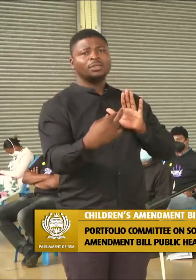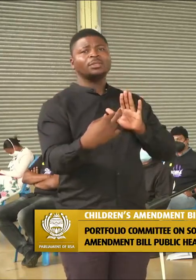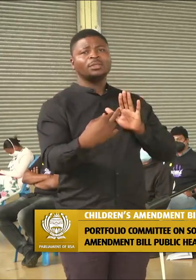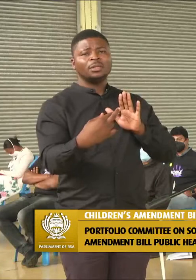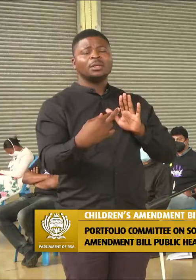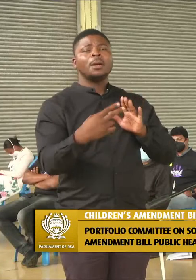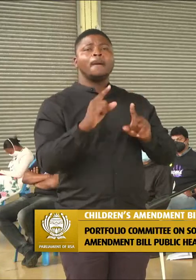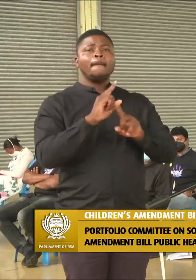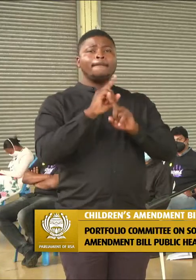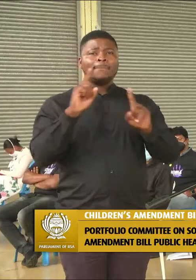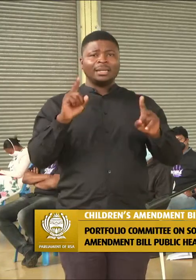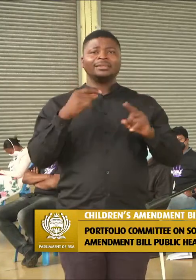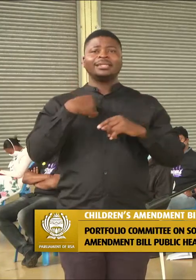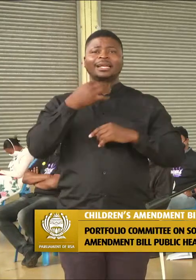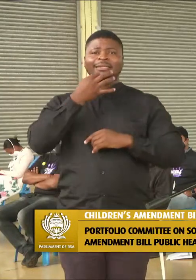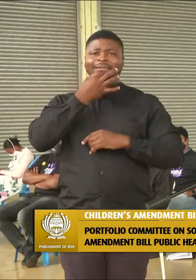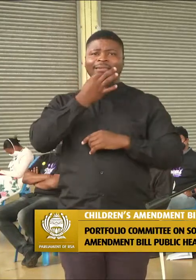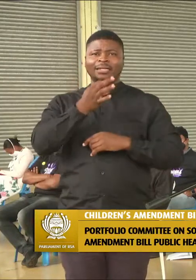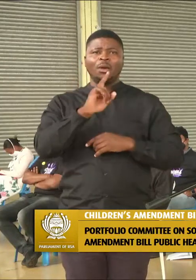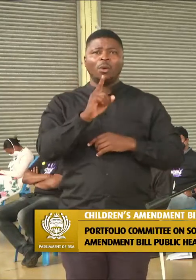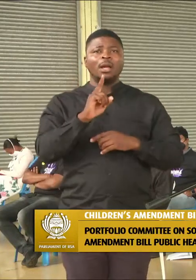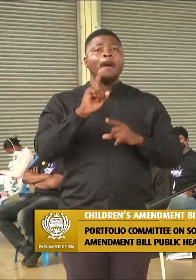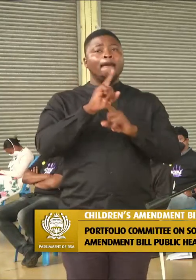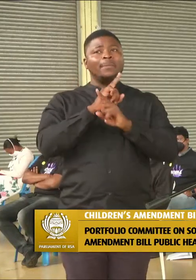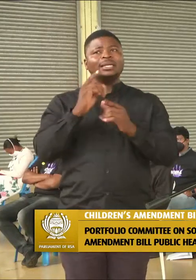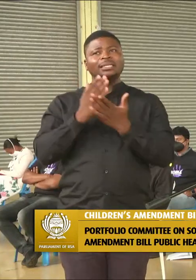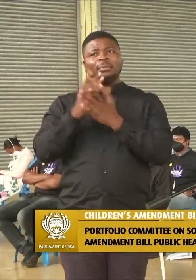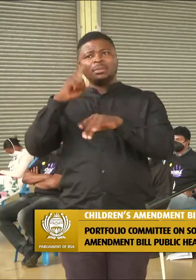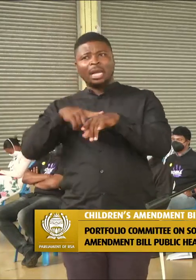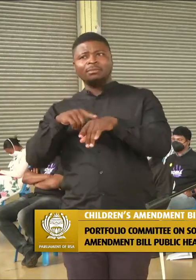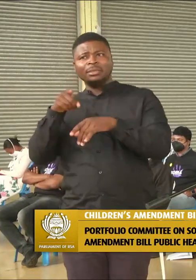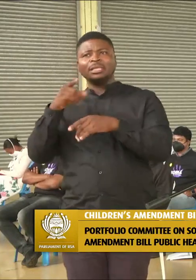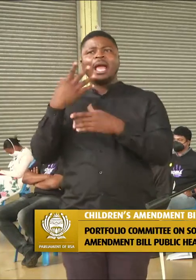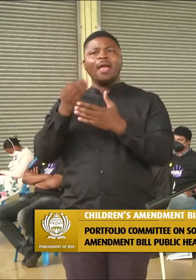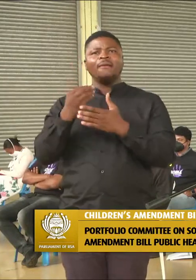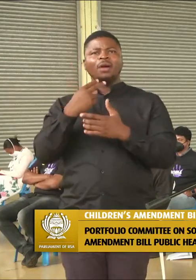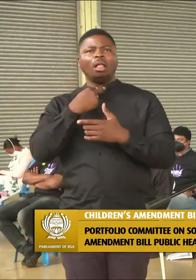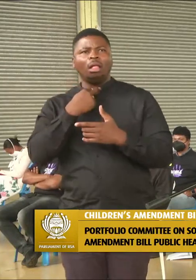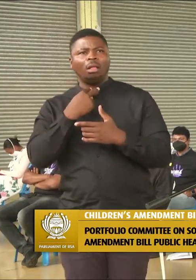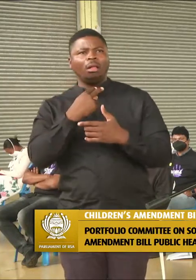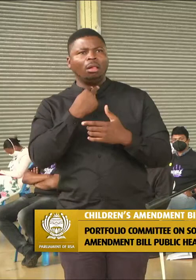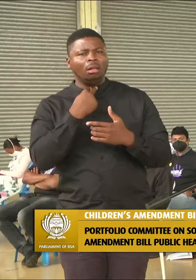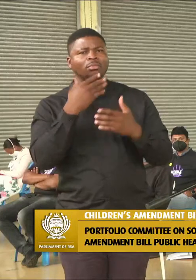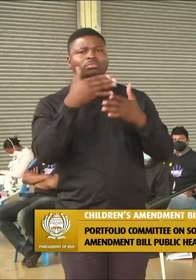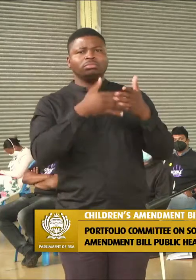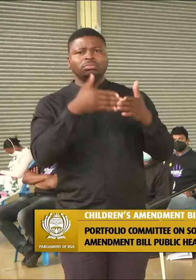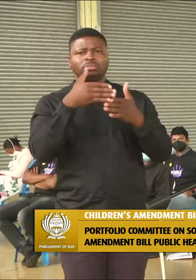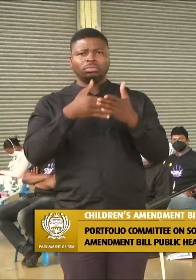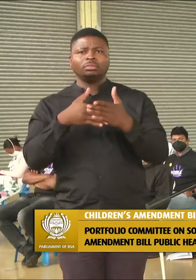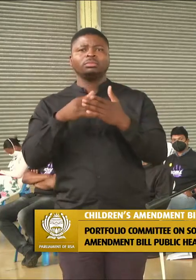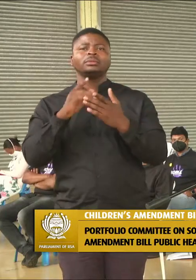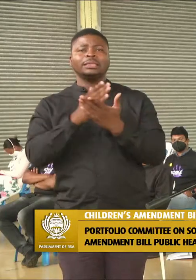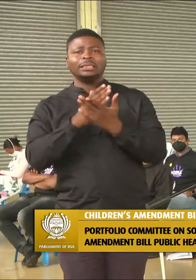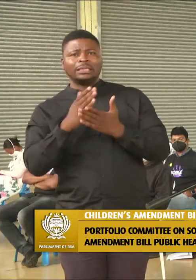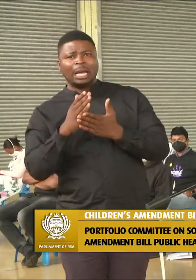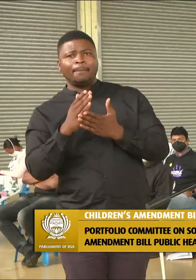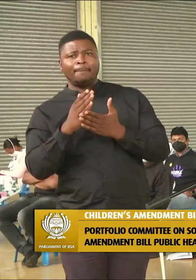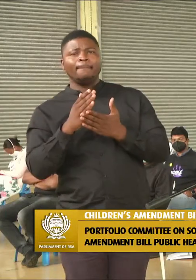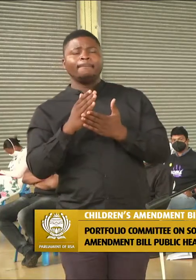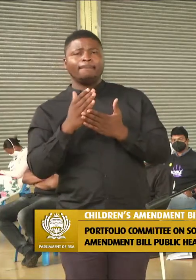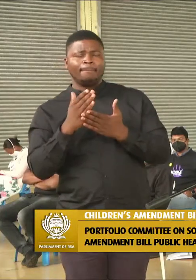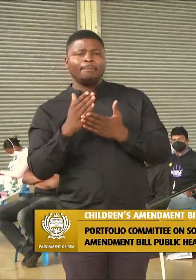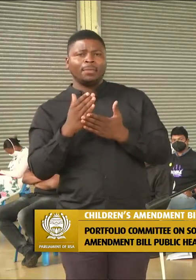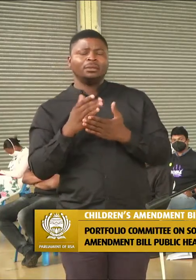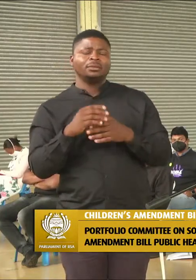lokho kube khona la ebencisheka khona amathuba einganeni zabo. It bothered me a lot when I saw